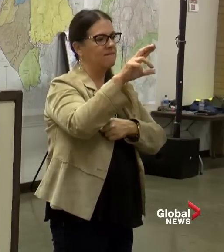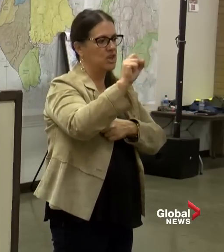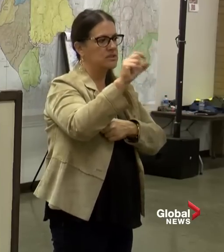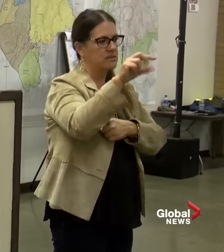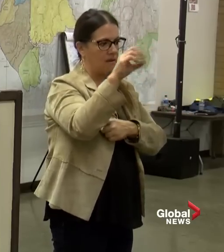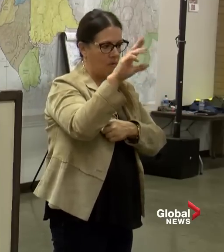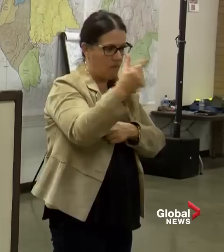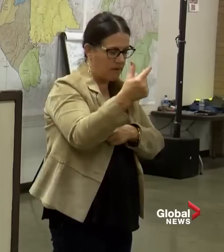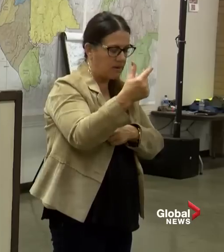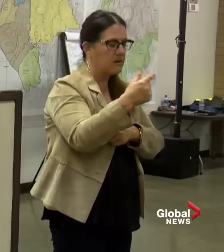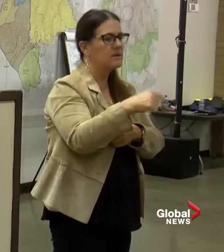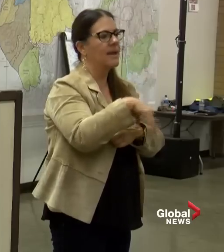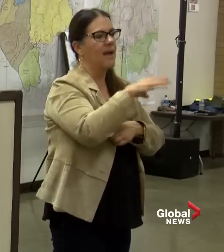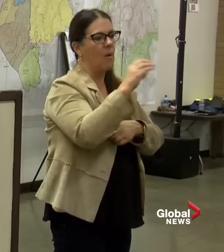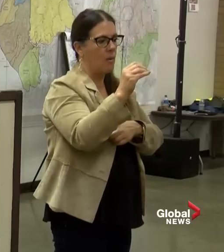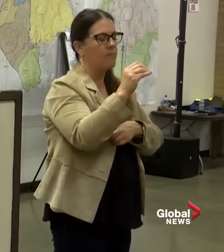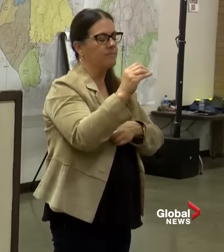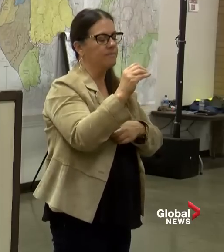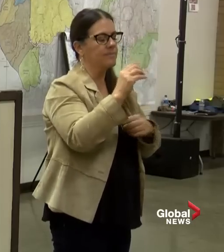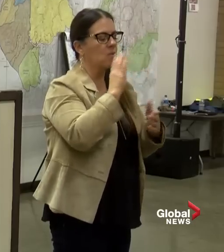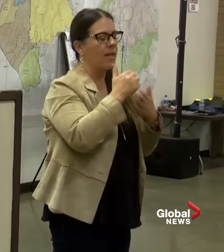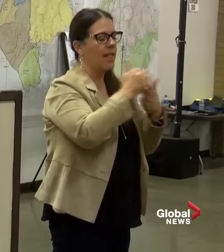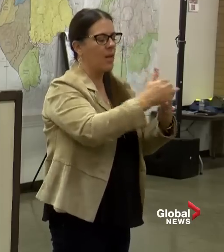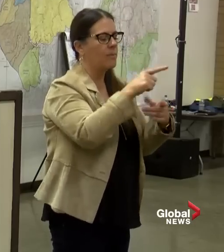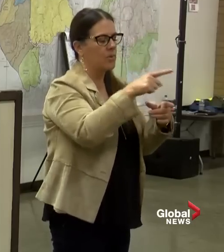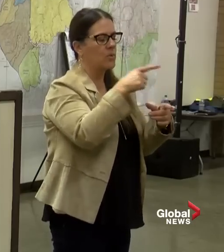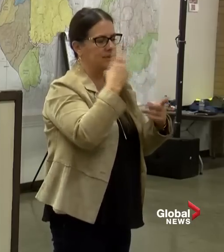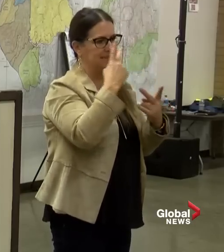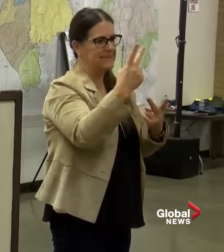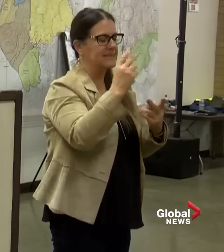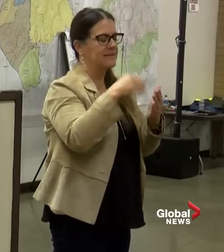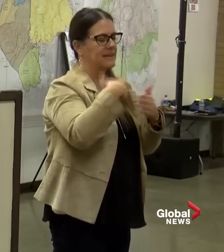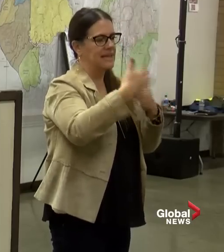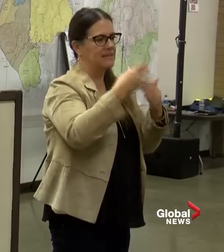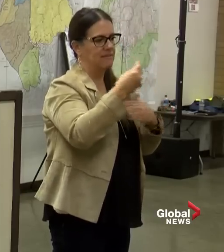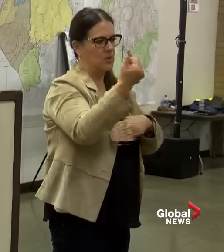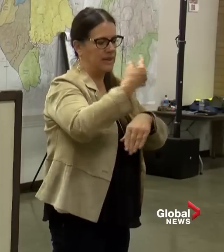as ButteCounty.net. Thank you.